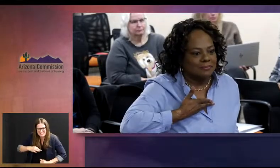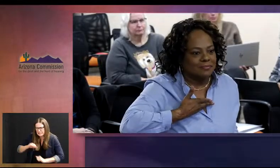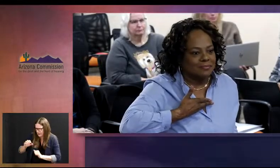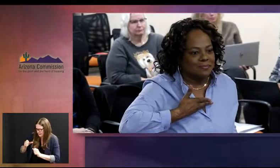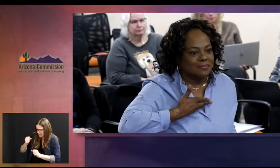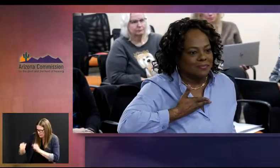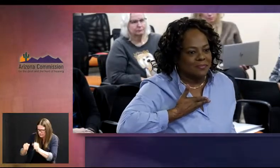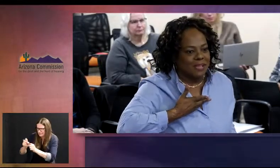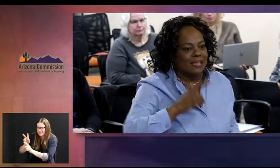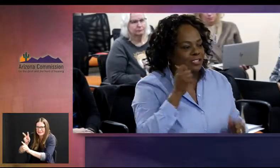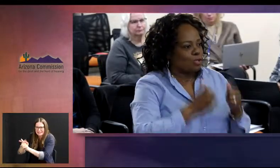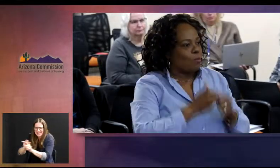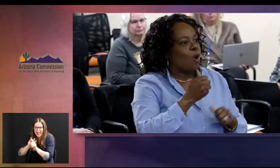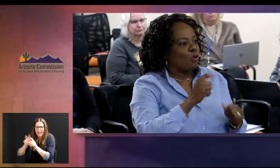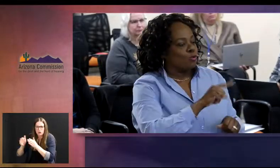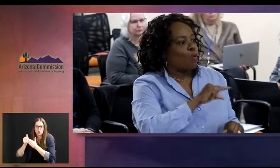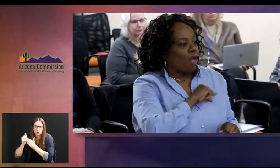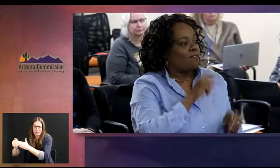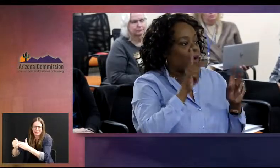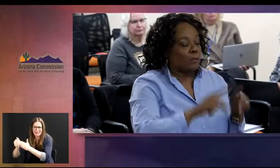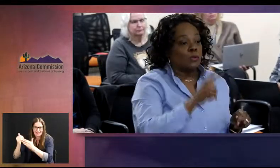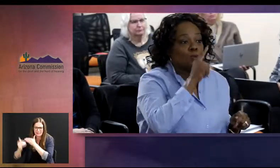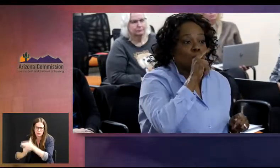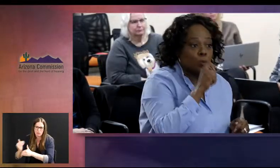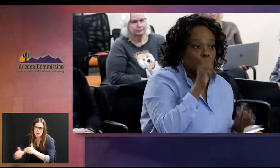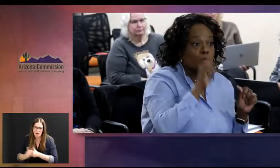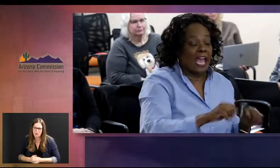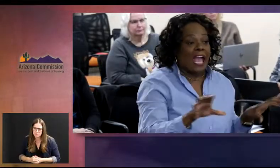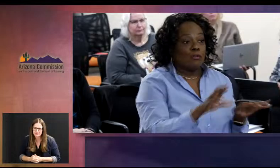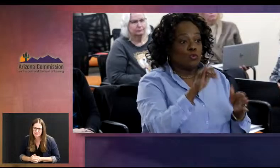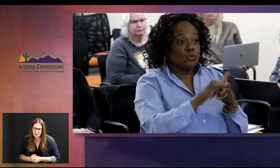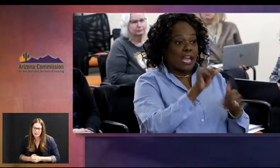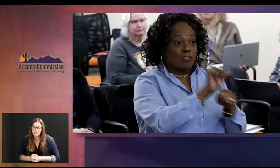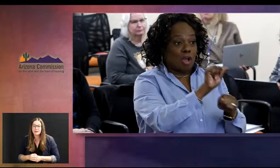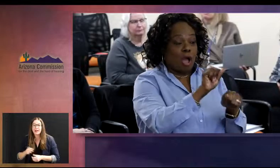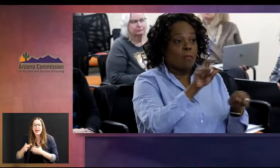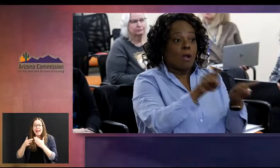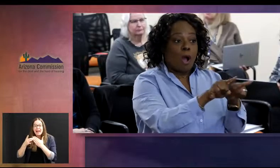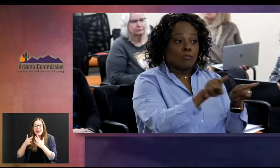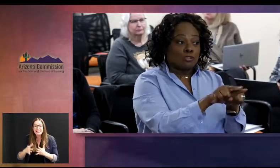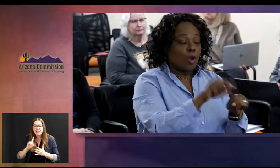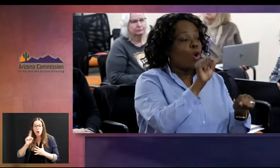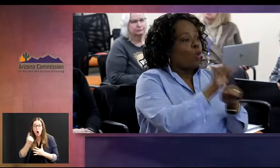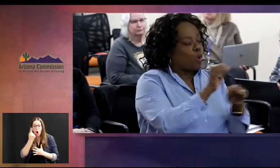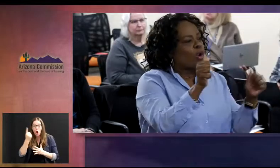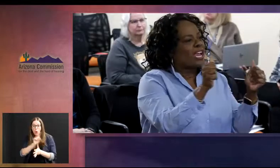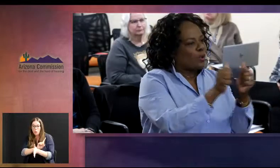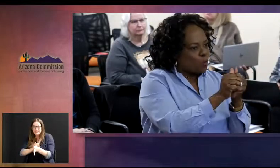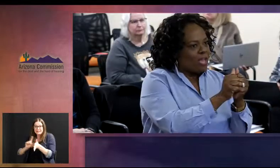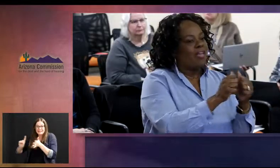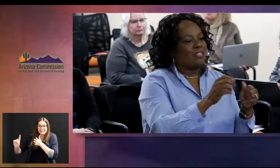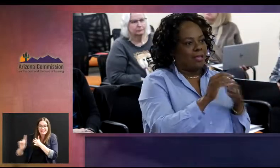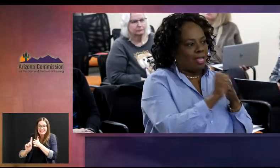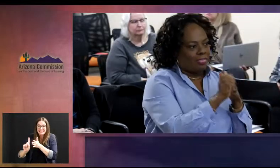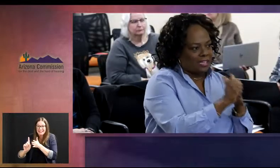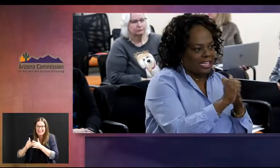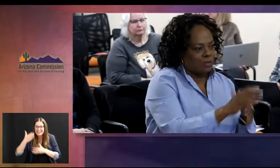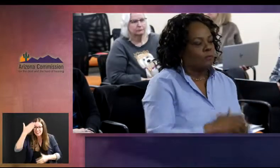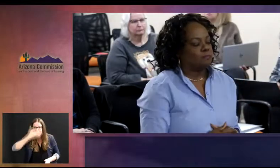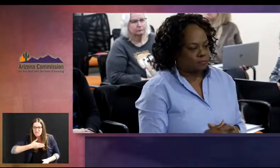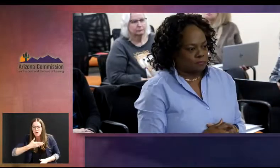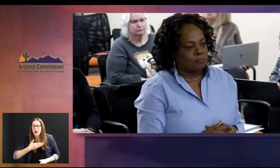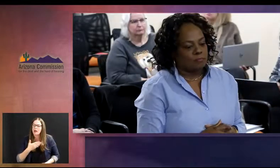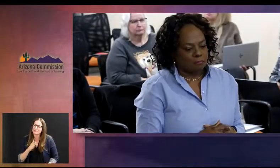The leaders are not always the most out front, which is an important quality of someone who does the job to